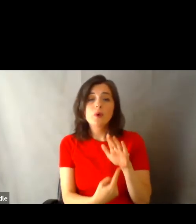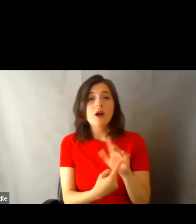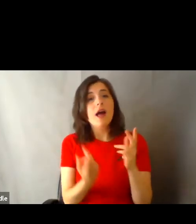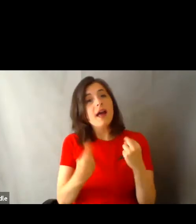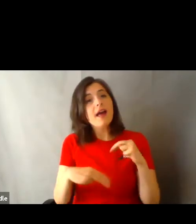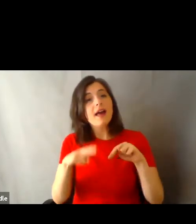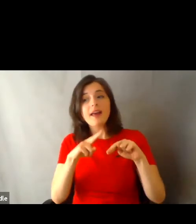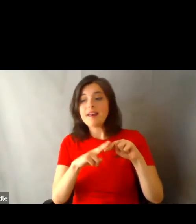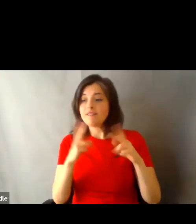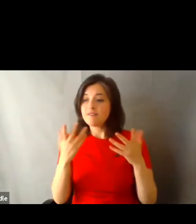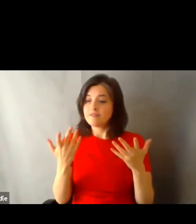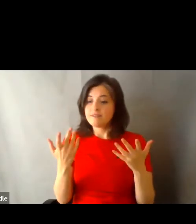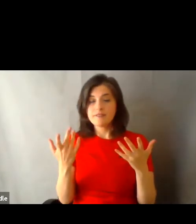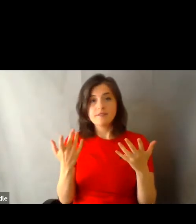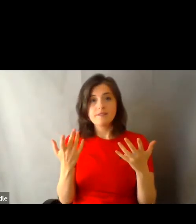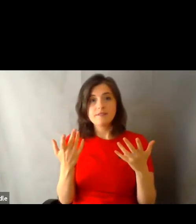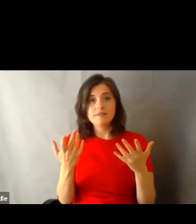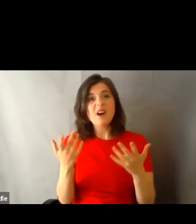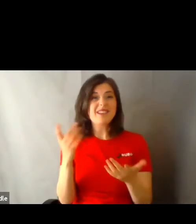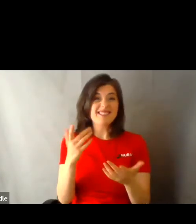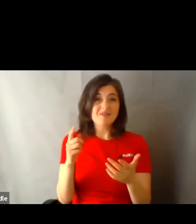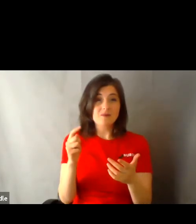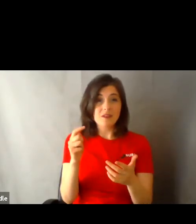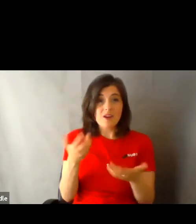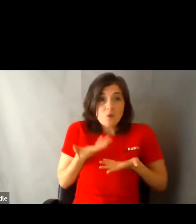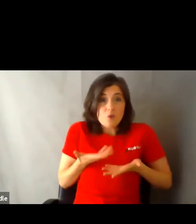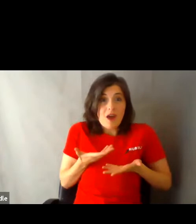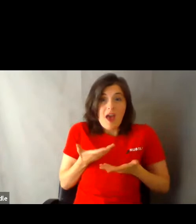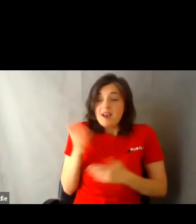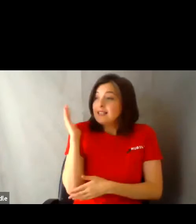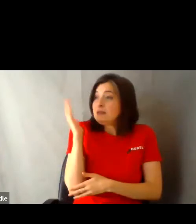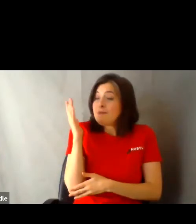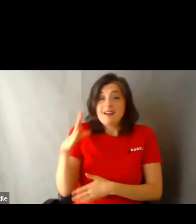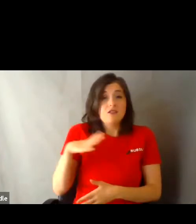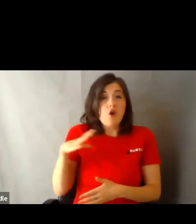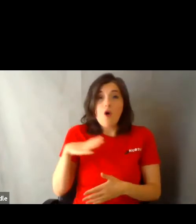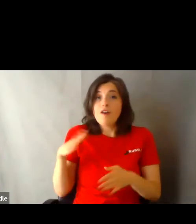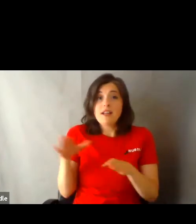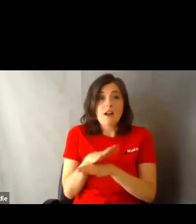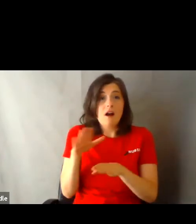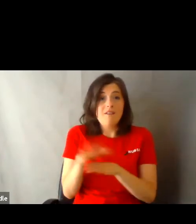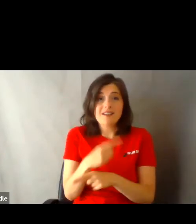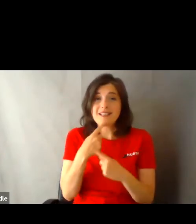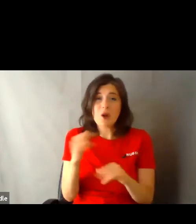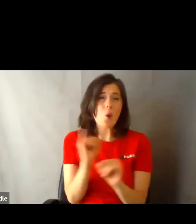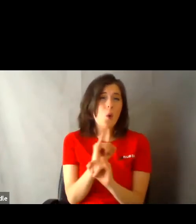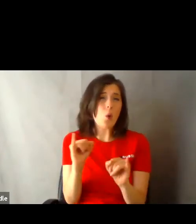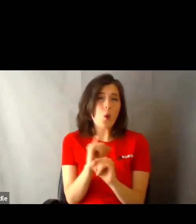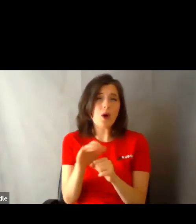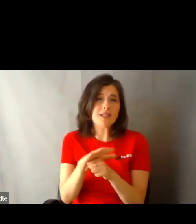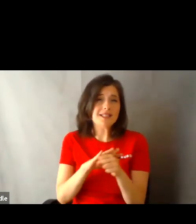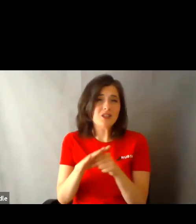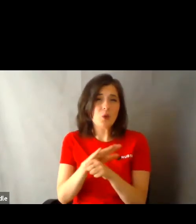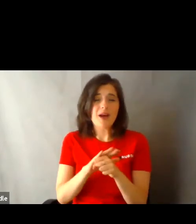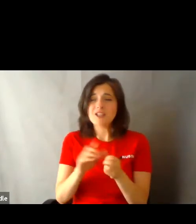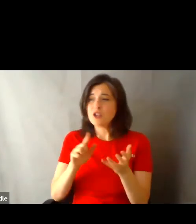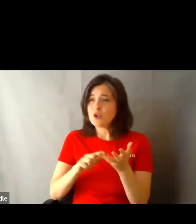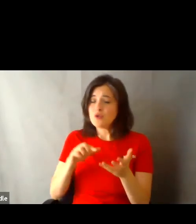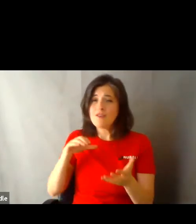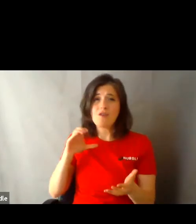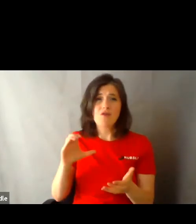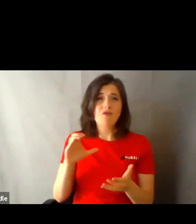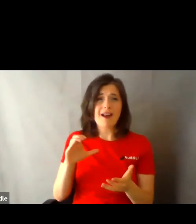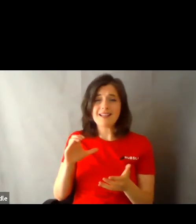are, the speakers already have talked about the dire situation that universal credit